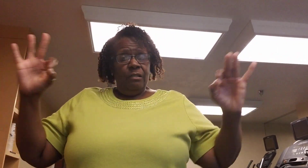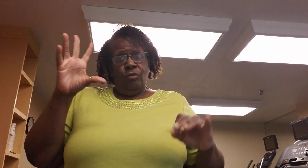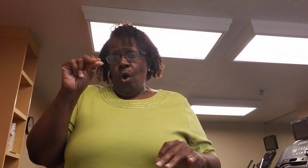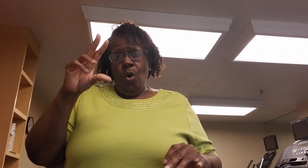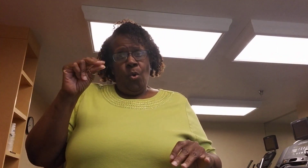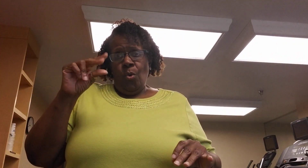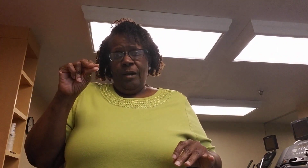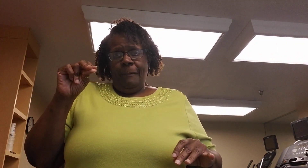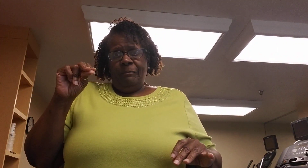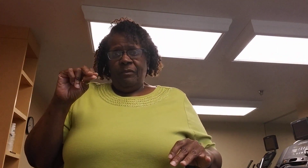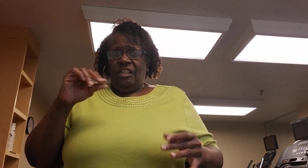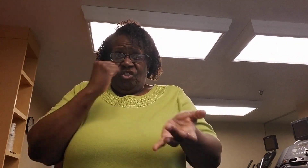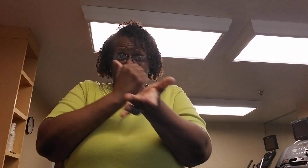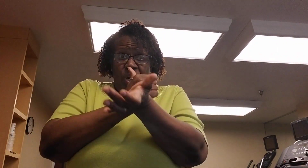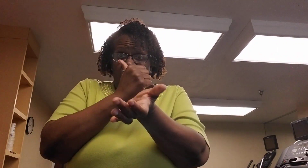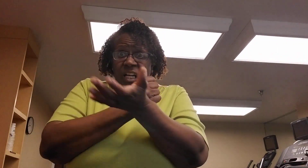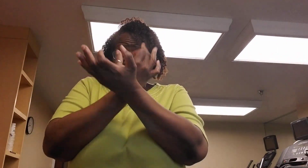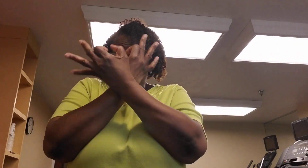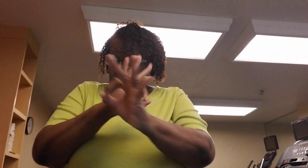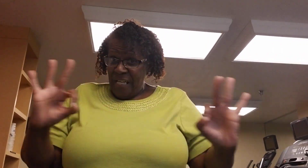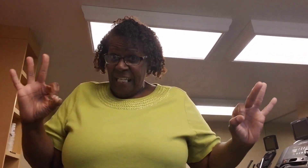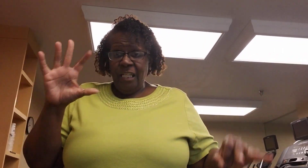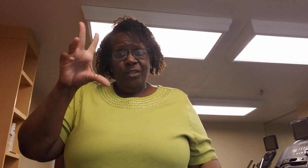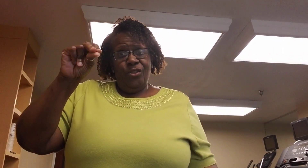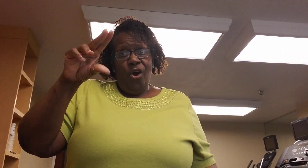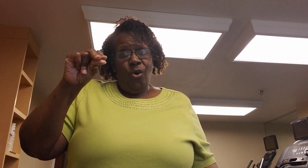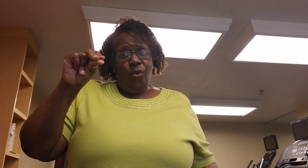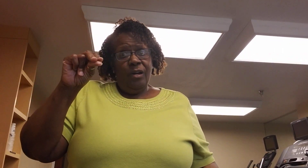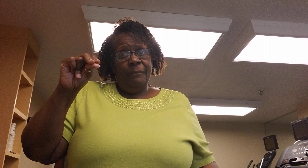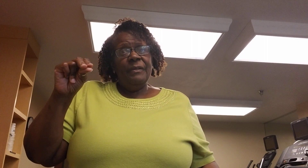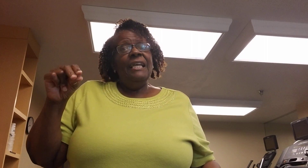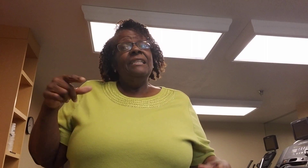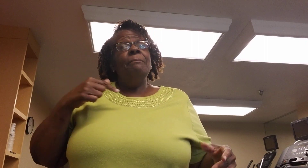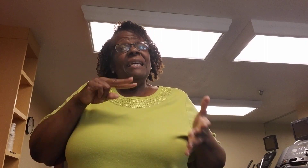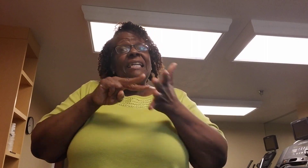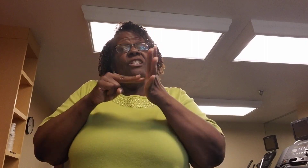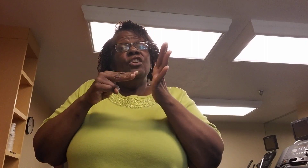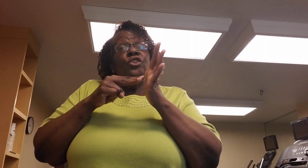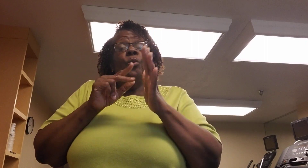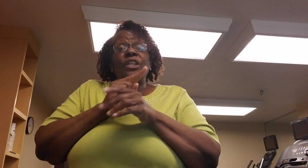No. Drug free? No. Me, you want